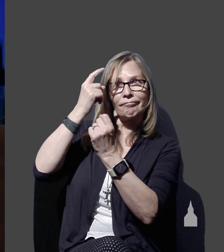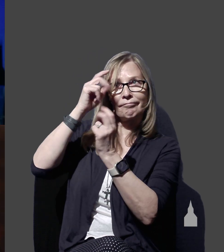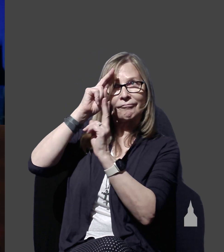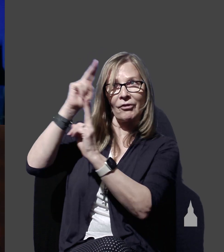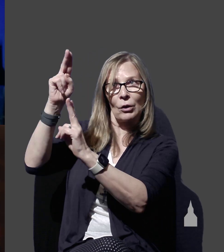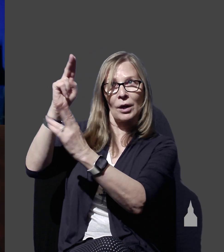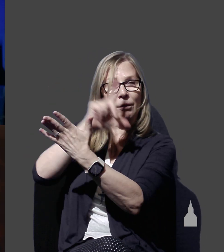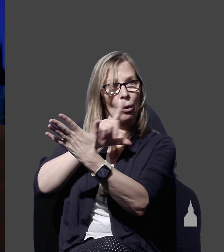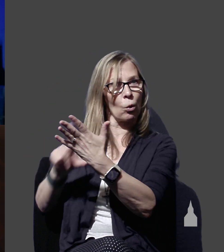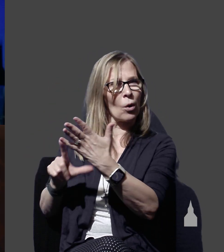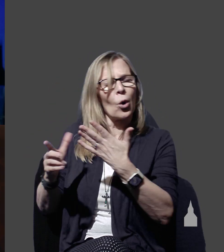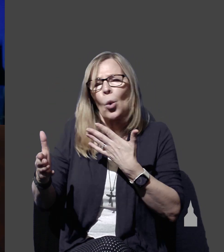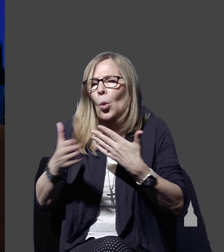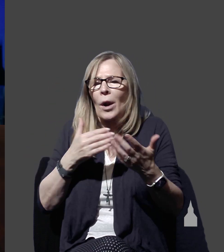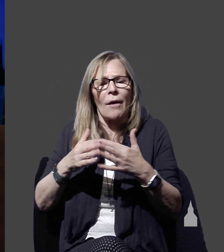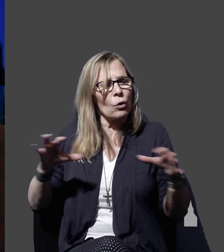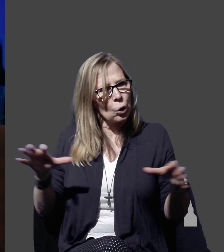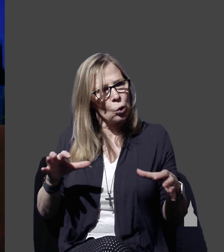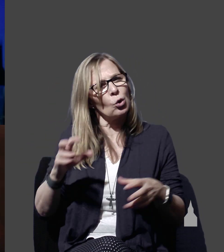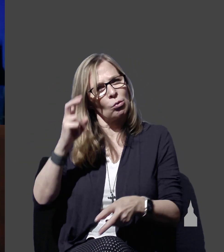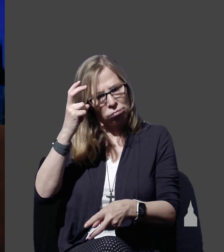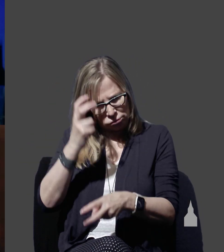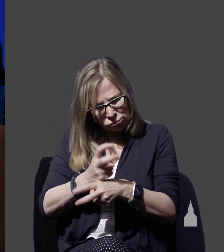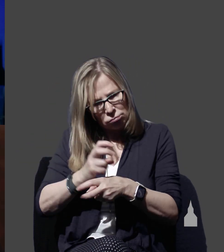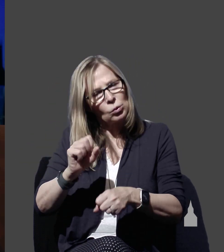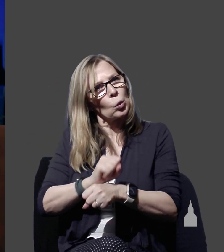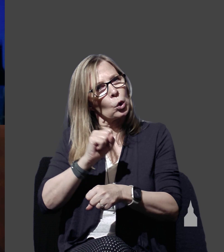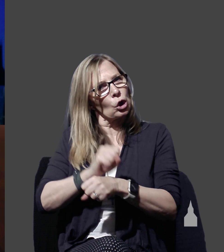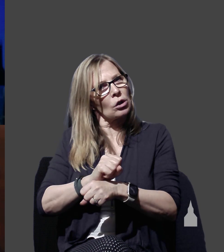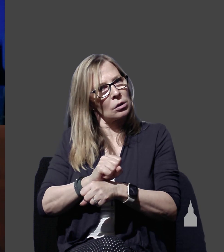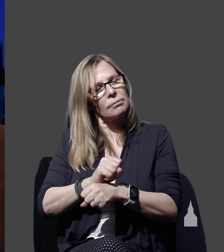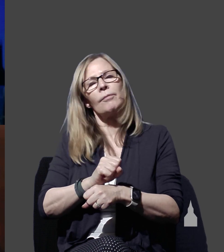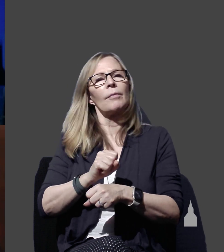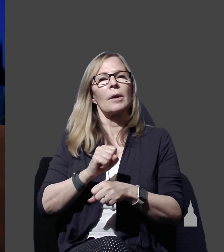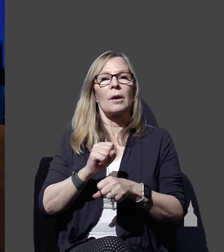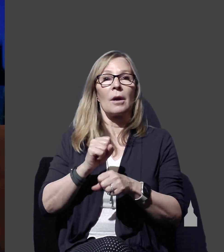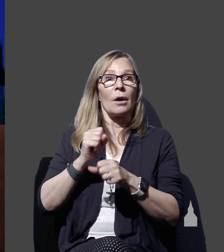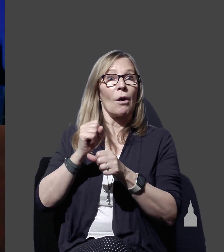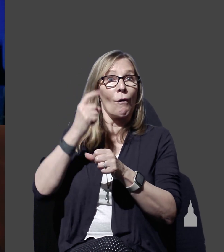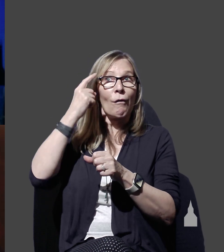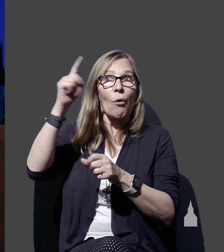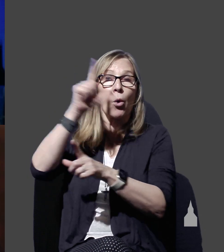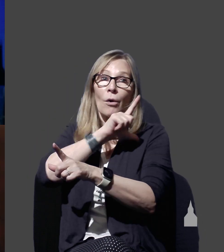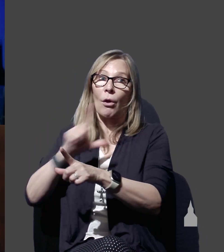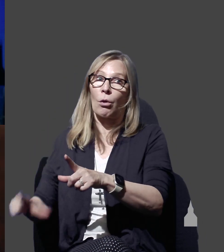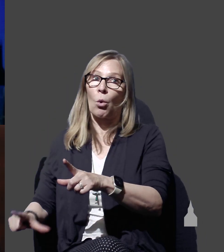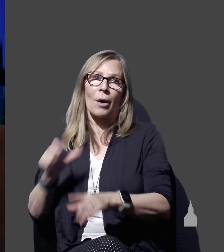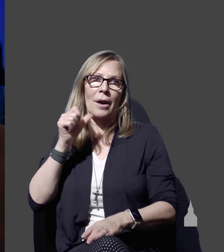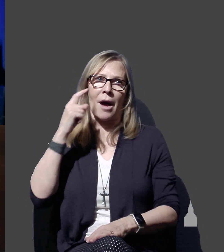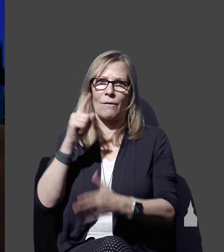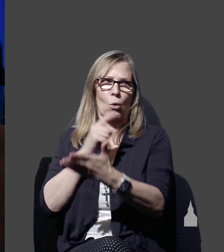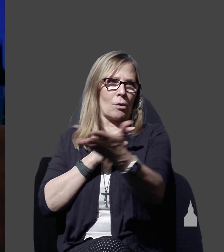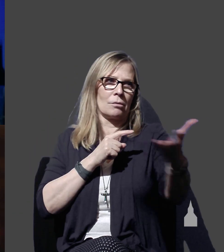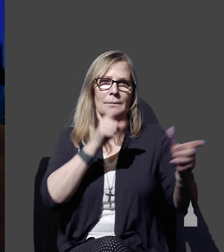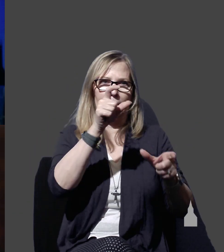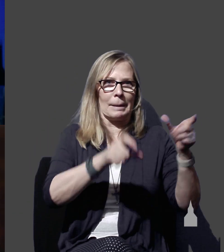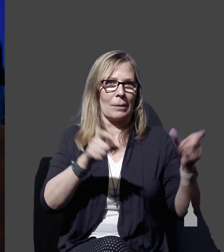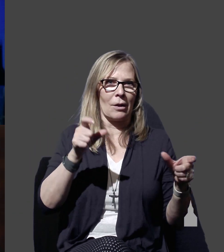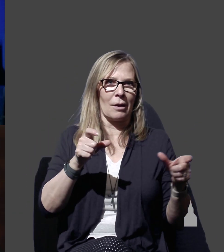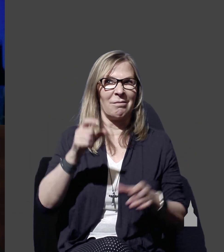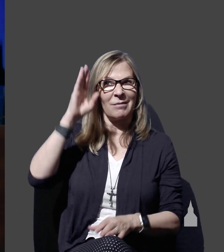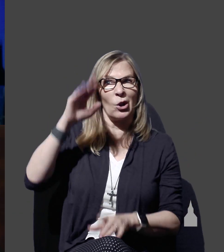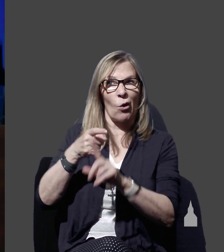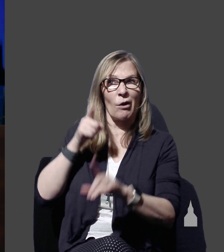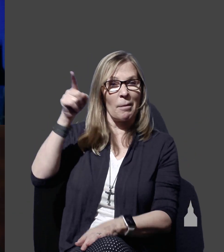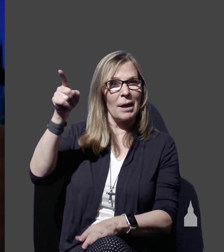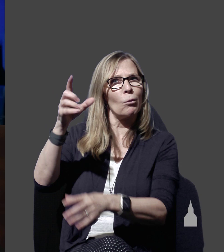Whatever you do, do your work heartily. As for the Lord, rather than for men, knowing that from the Lord you will receive the reward of the